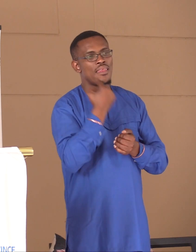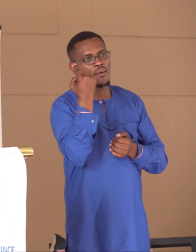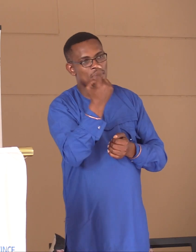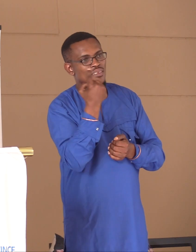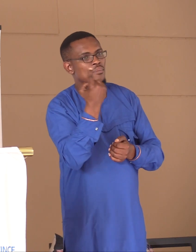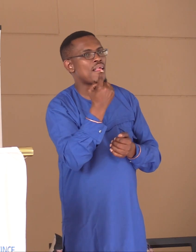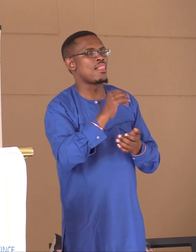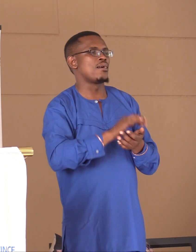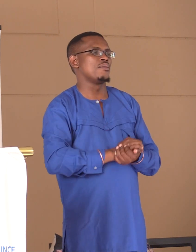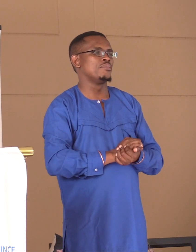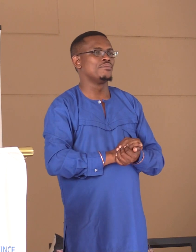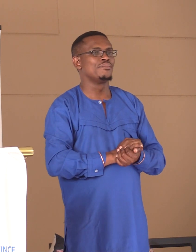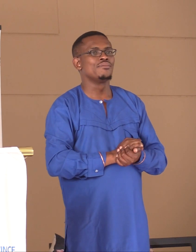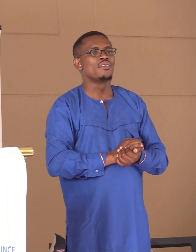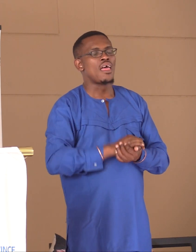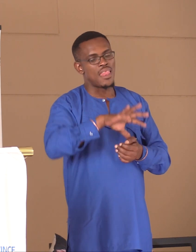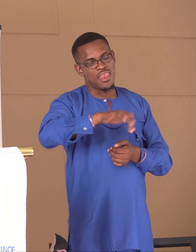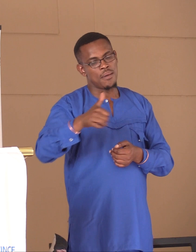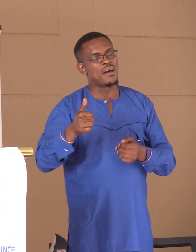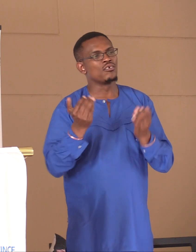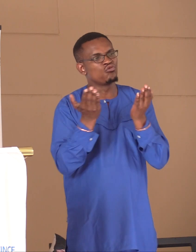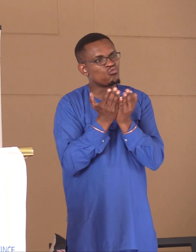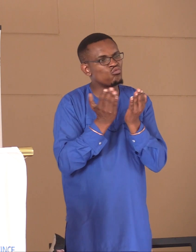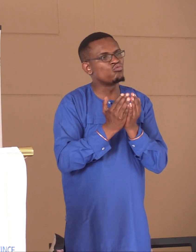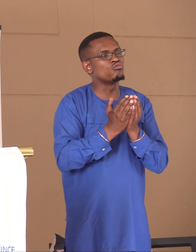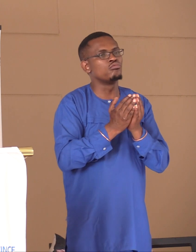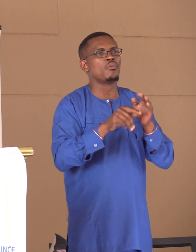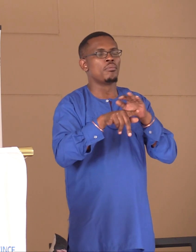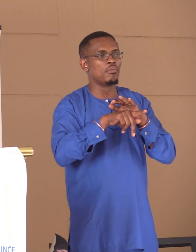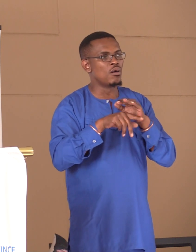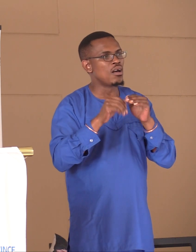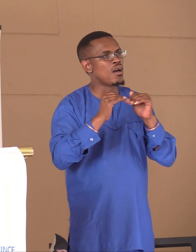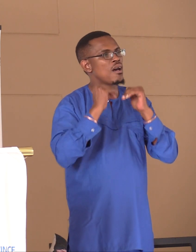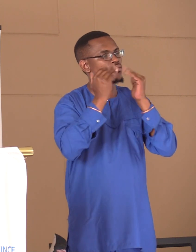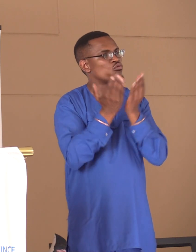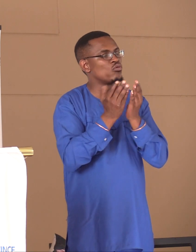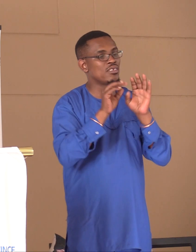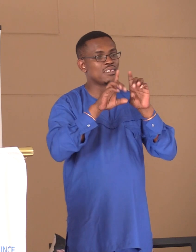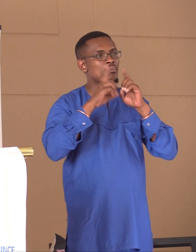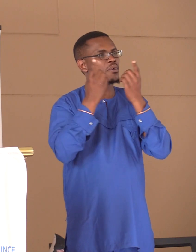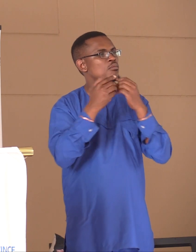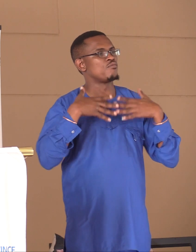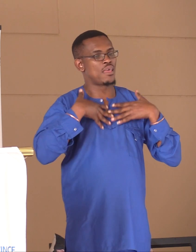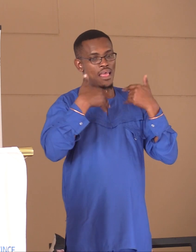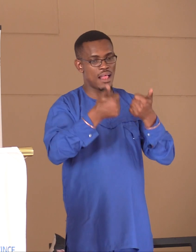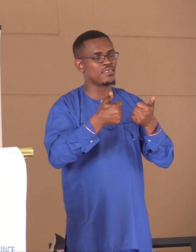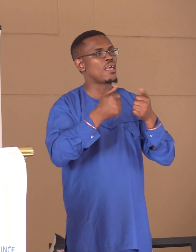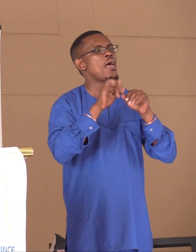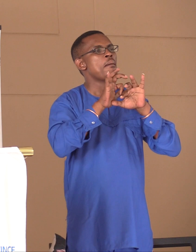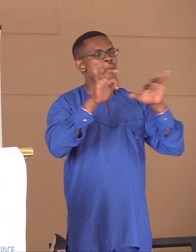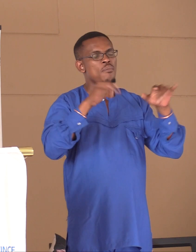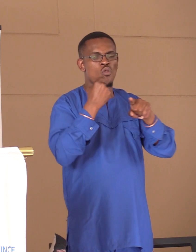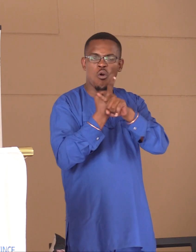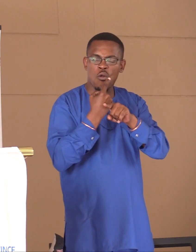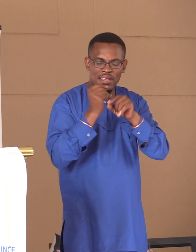di-principal, neighboring schools, secondary schools, Department of Health, batho ba ba re tlhokometseng ka nako